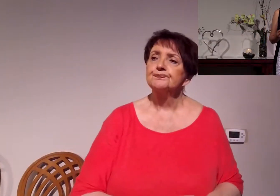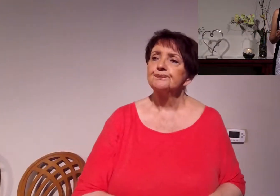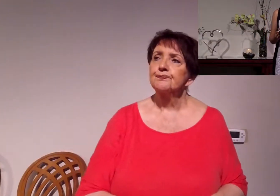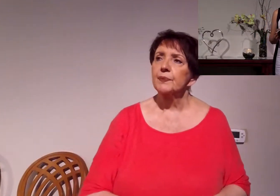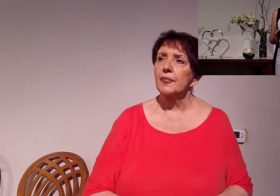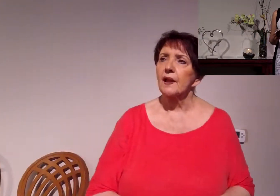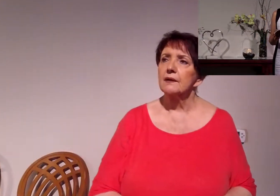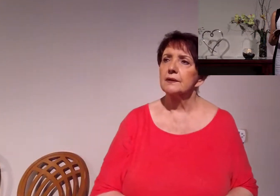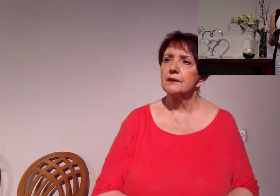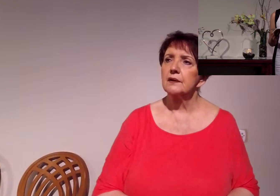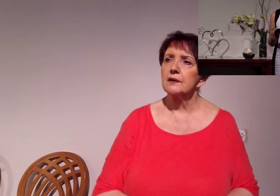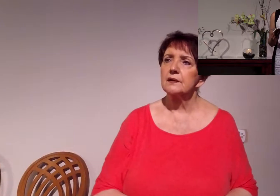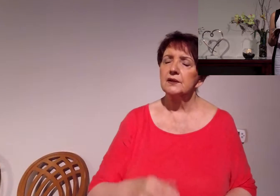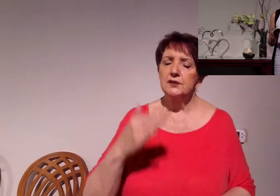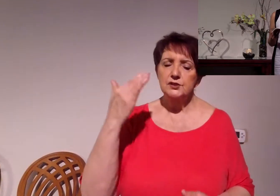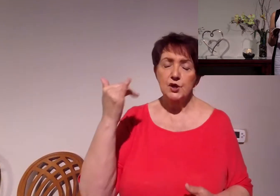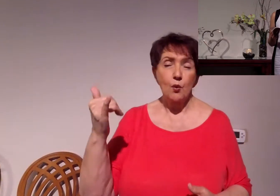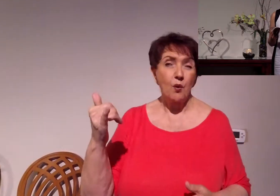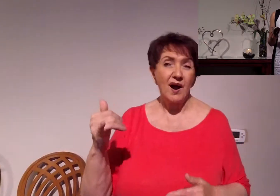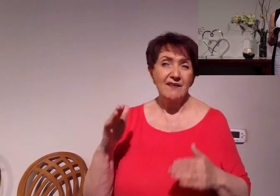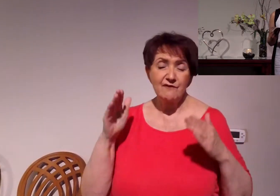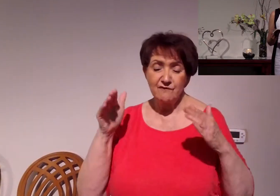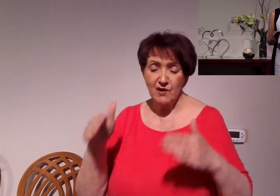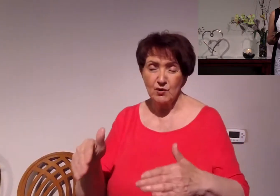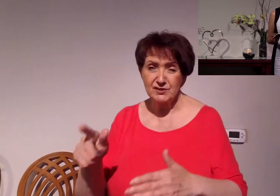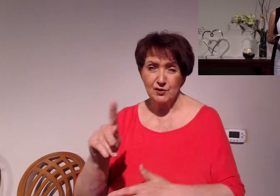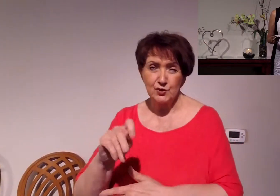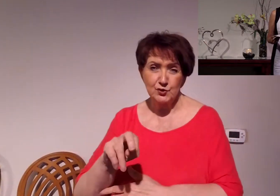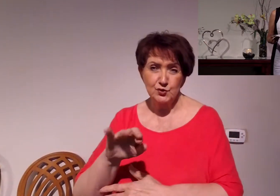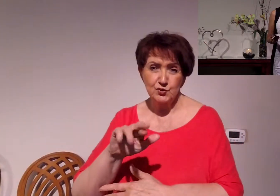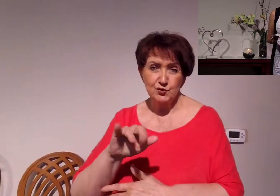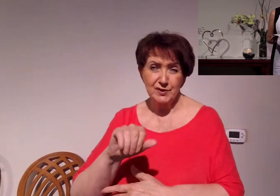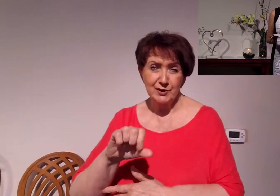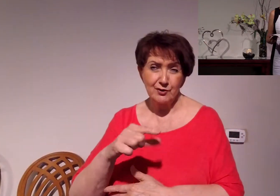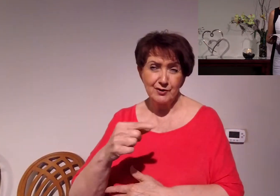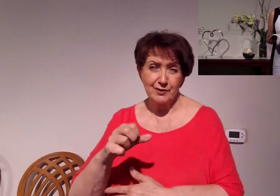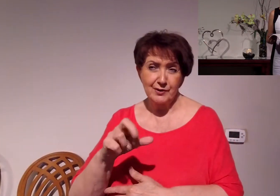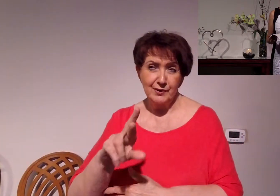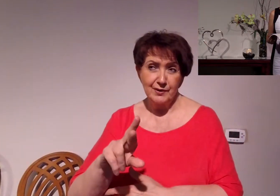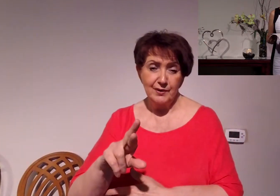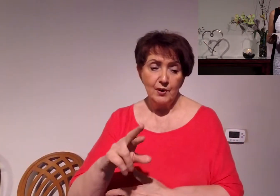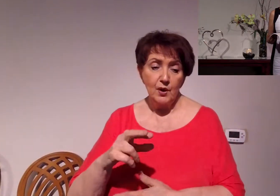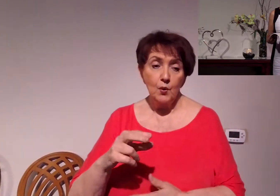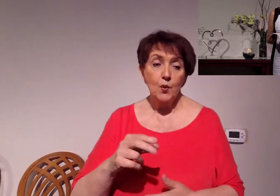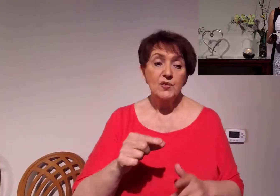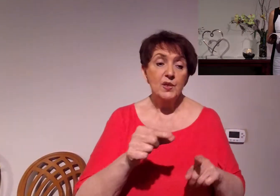So, why focus on the trigger when I can remove the bullets?